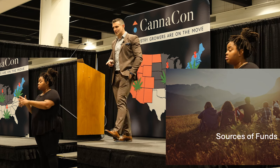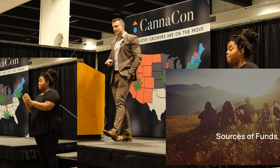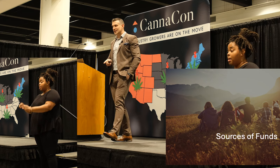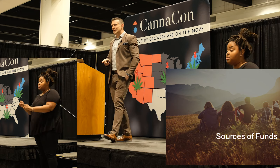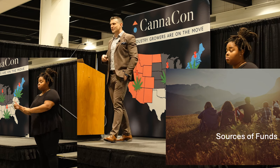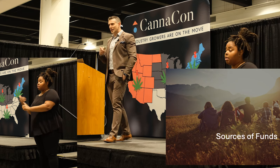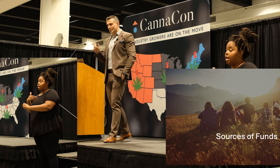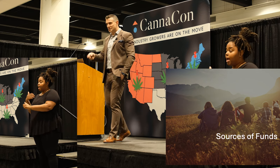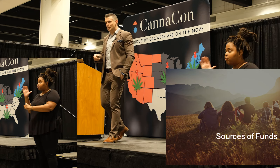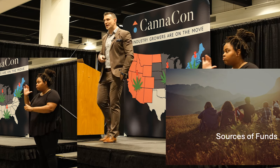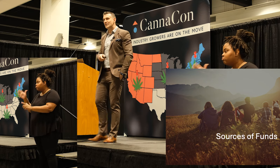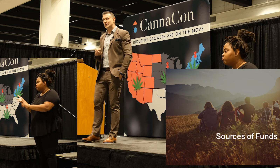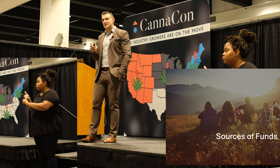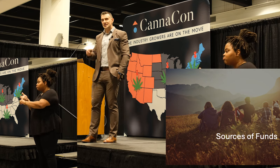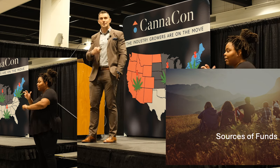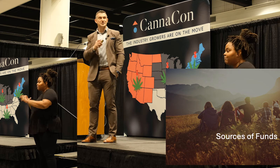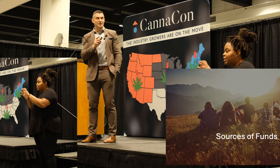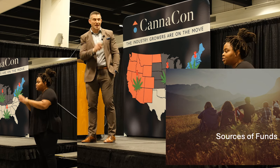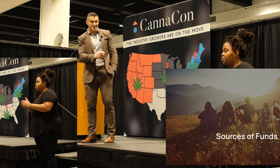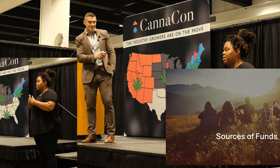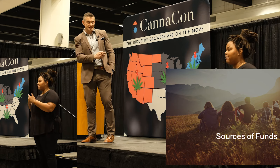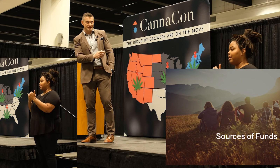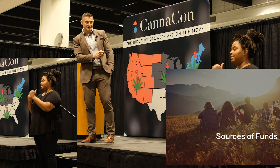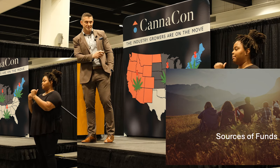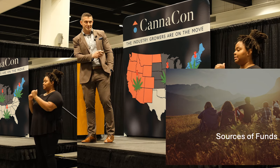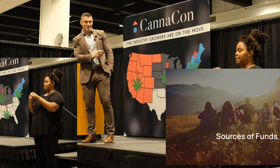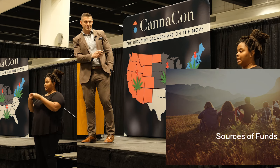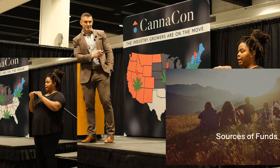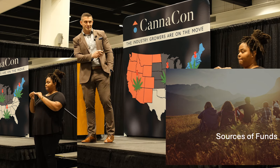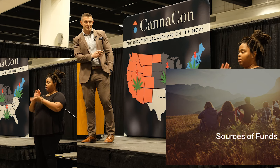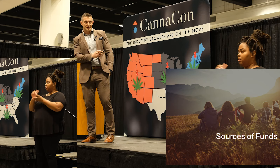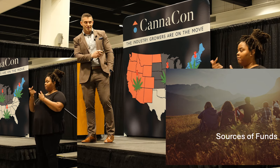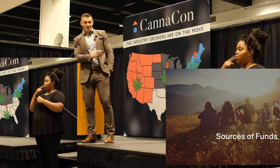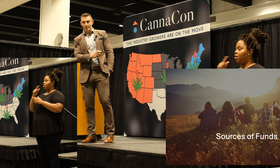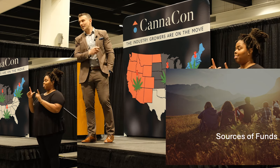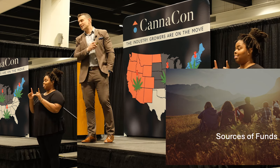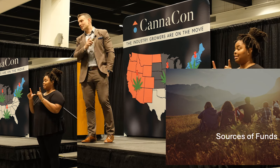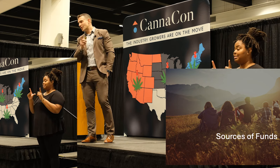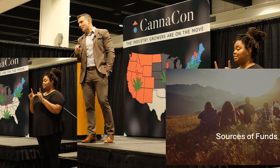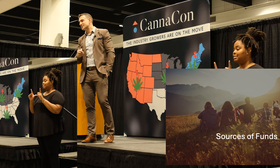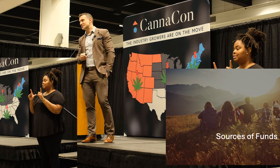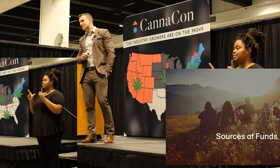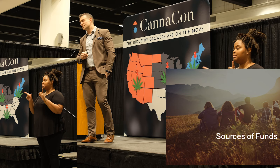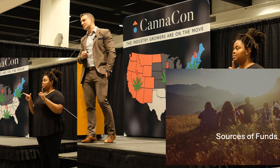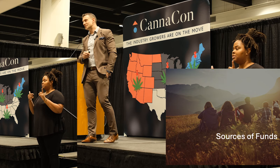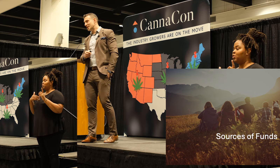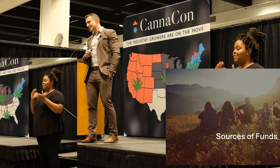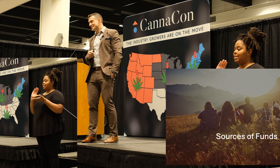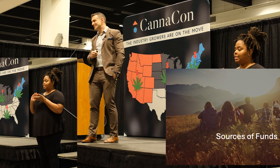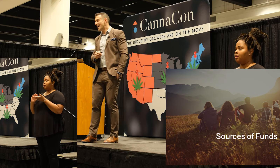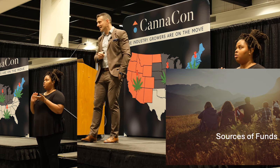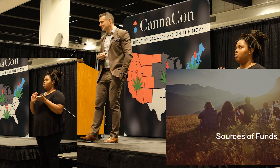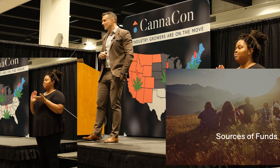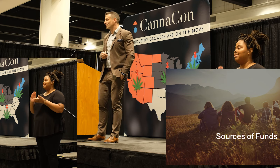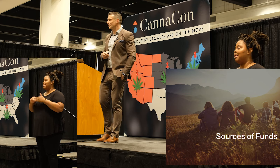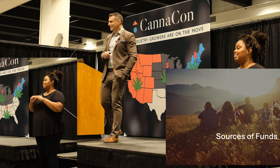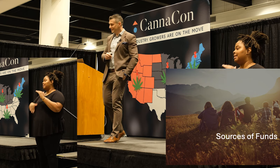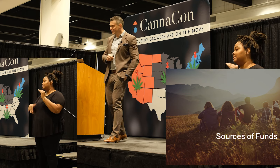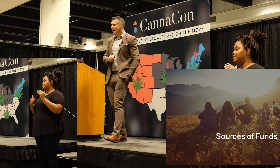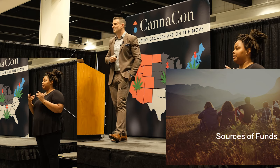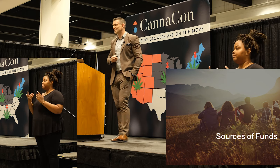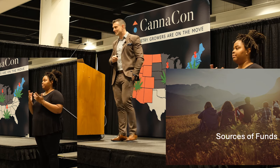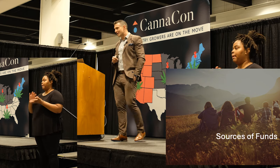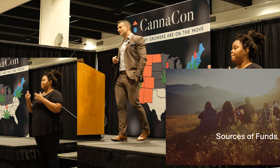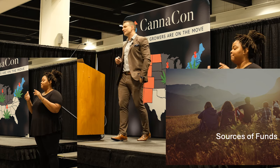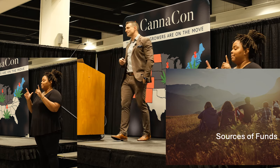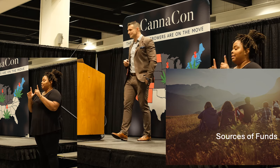a possibility in frameworks where we have limited numbers of licenses. But if you're going to Chase to ask for